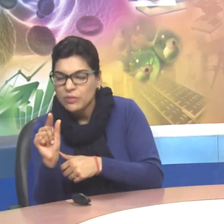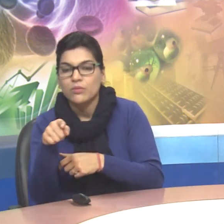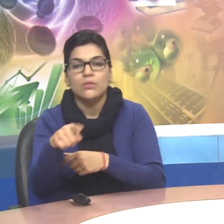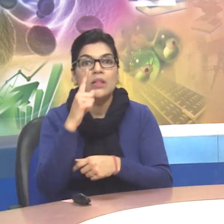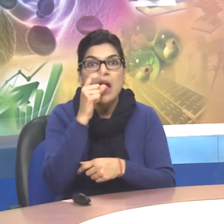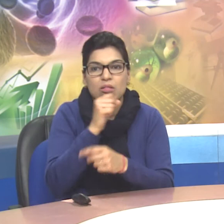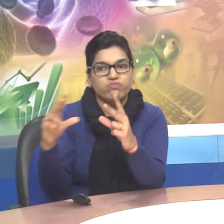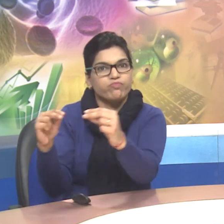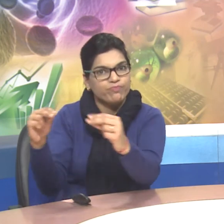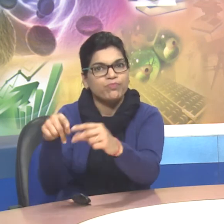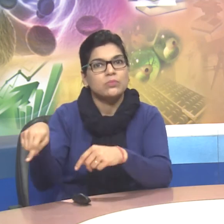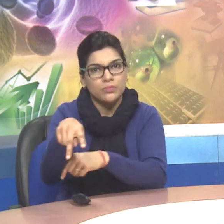our eyes locked.